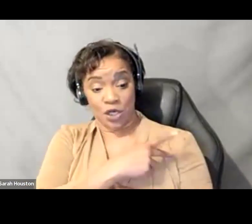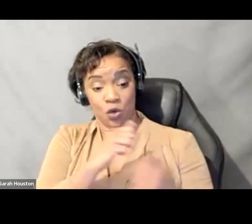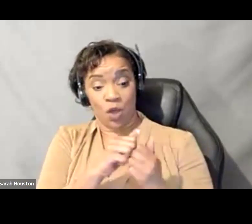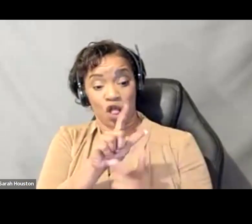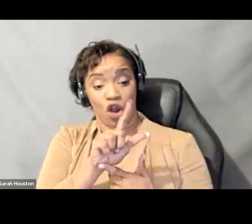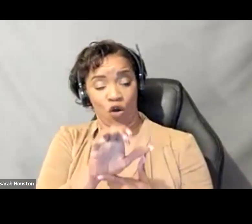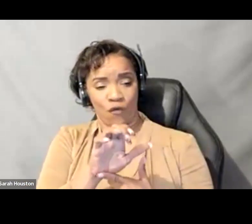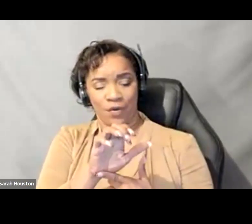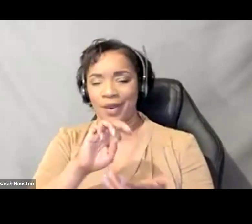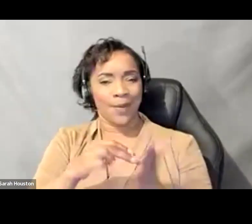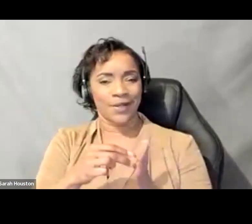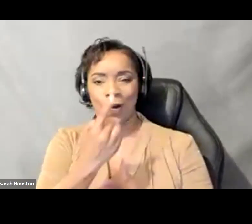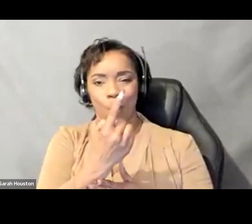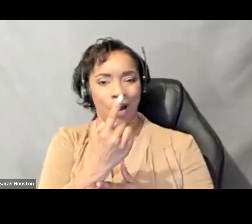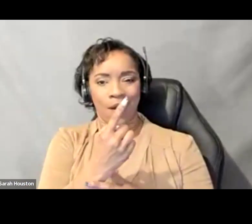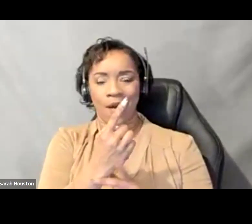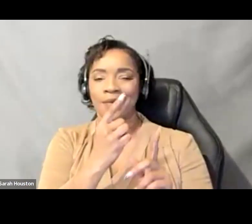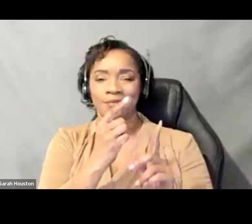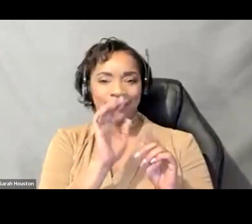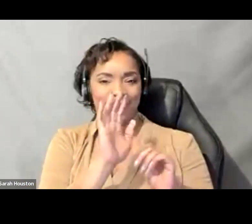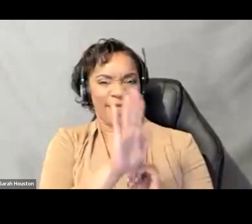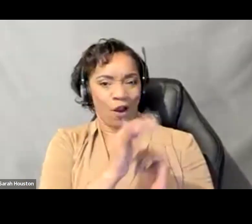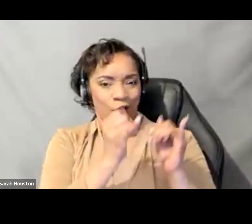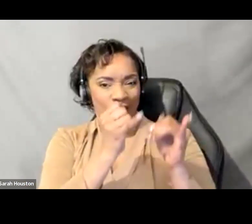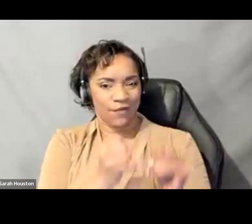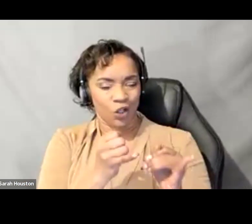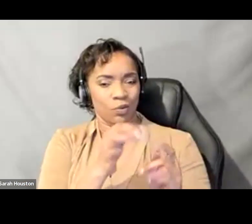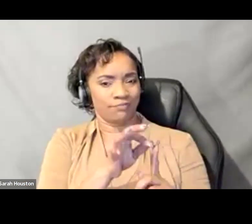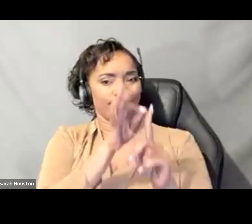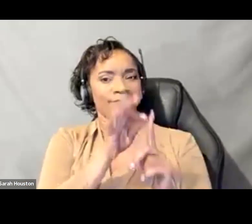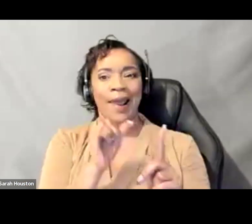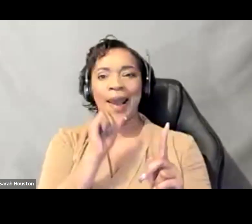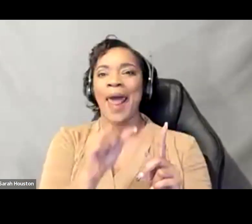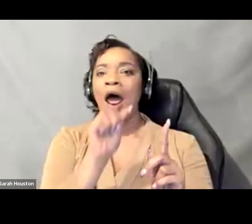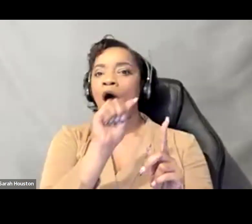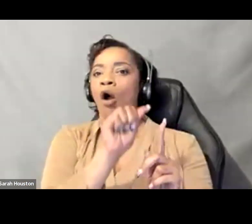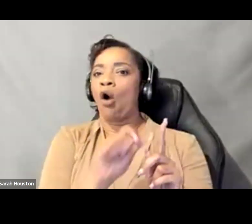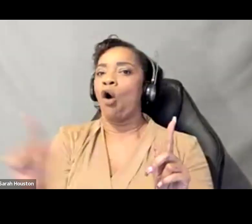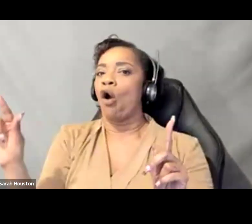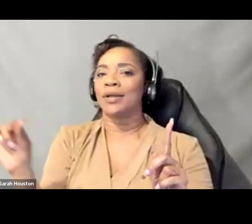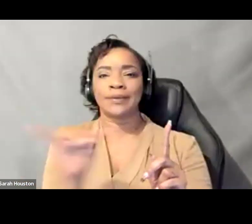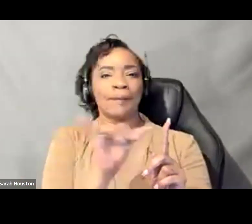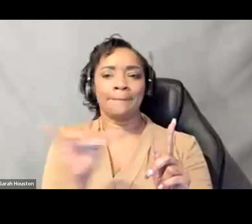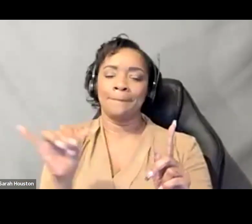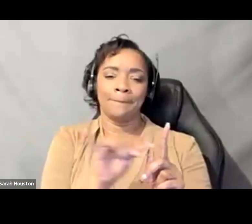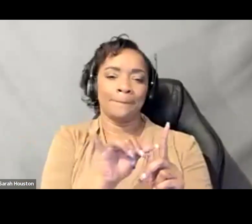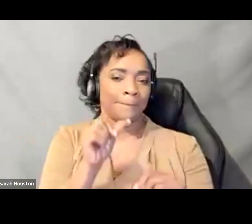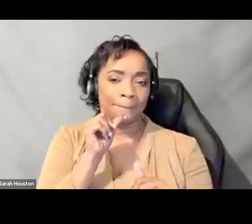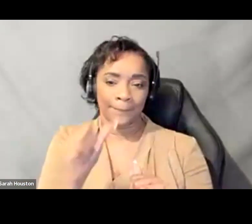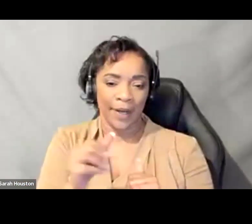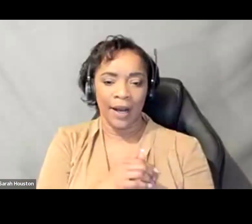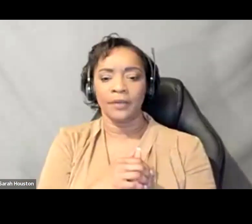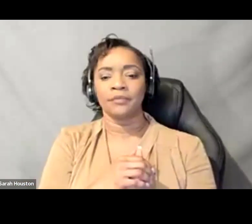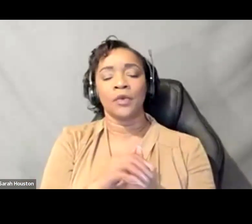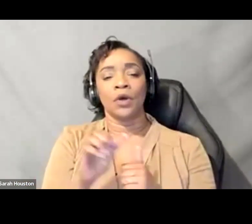they all can have different presentations. And so there's definitely, again, we're learning more about the pathophysiology, meaning